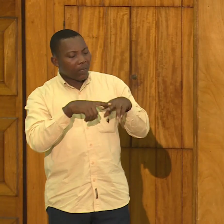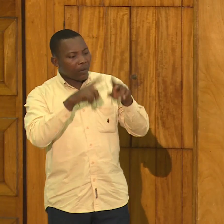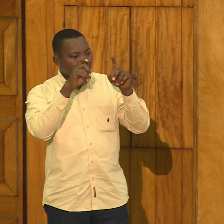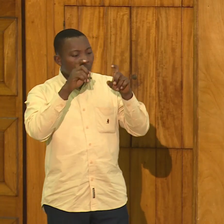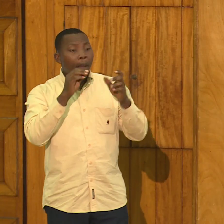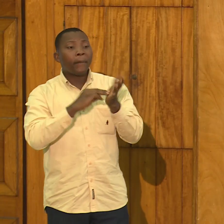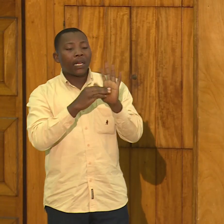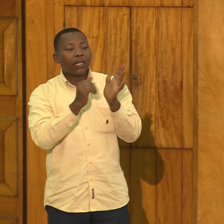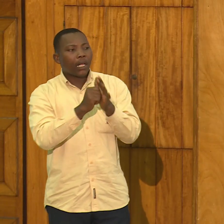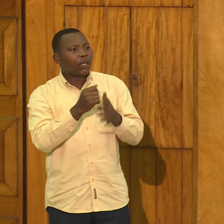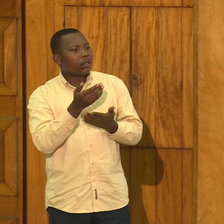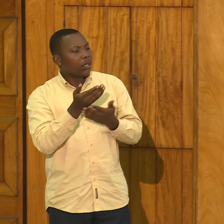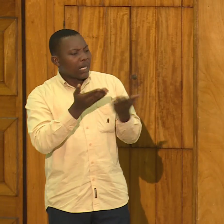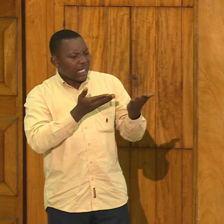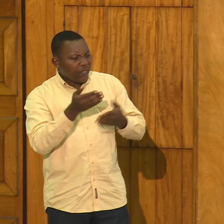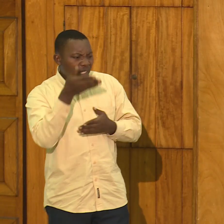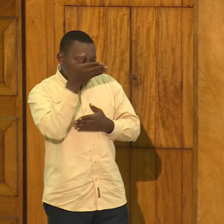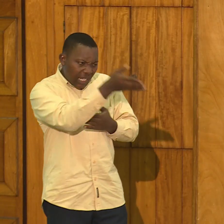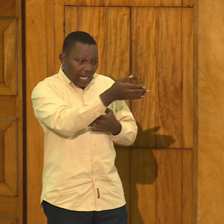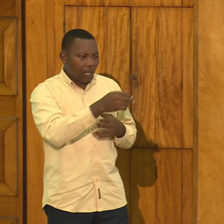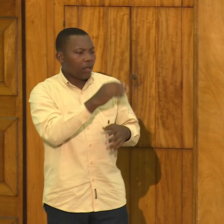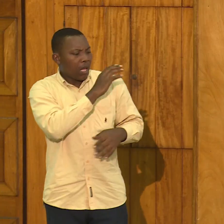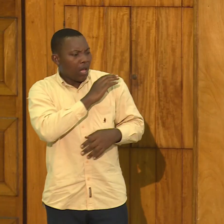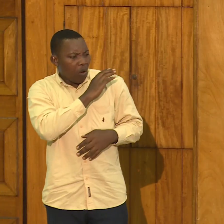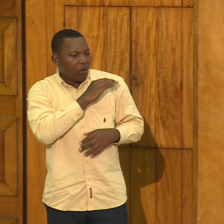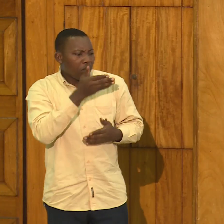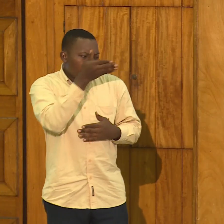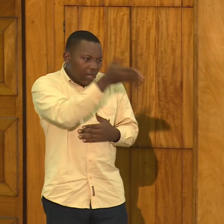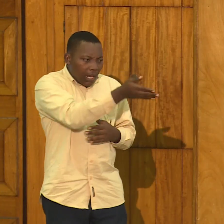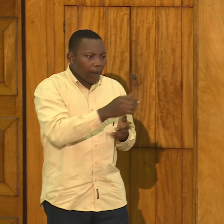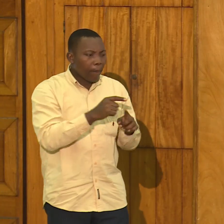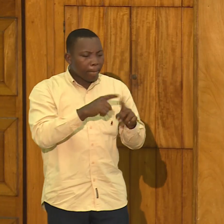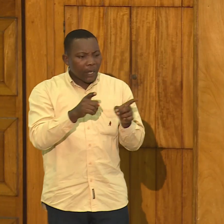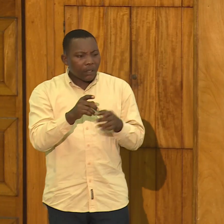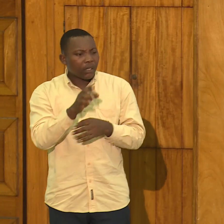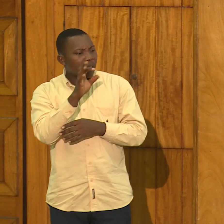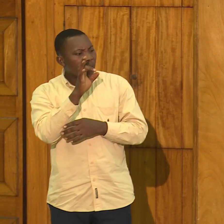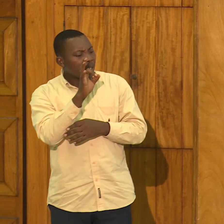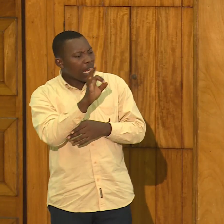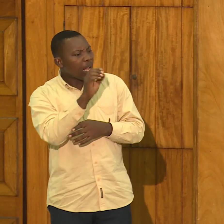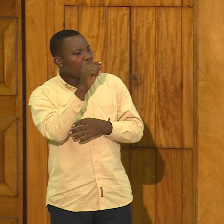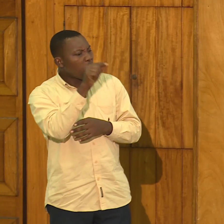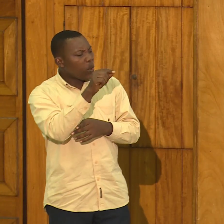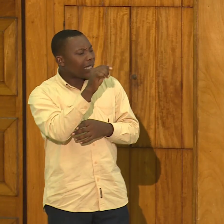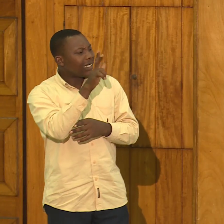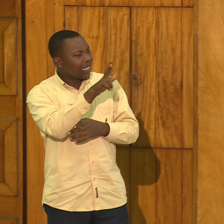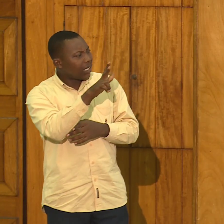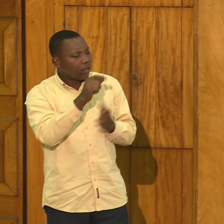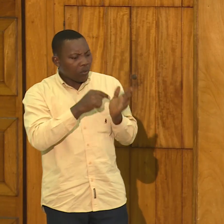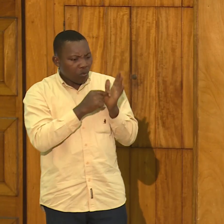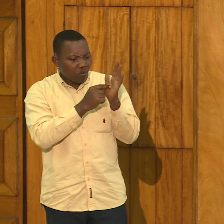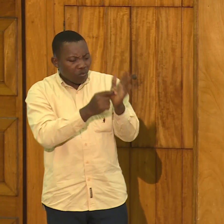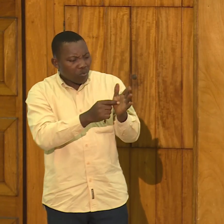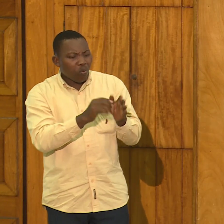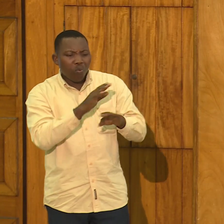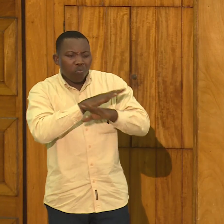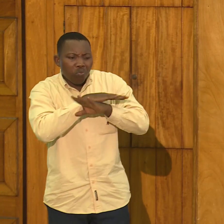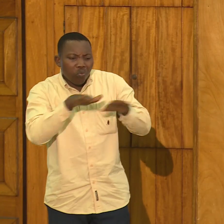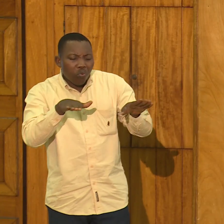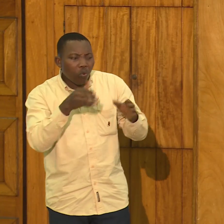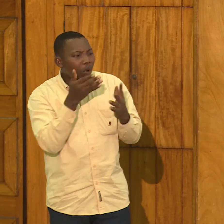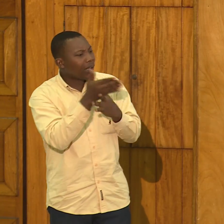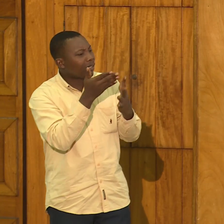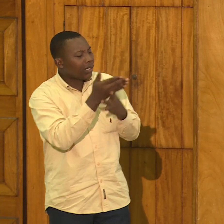they are there. But 9.3% of these women reported no access at all. Now, no access not because